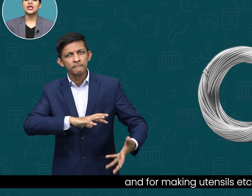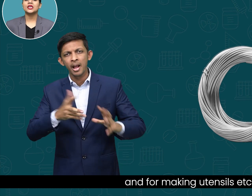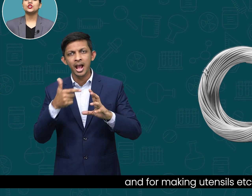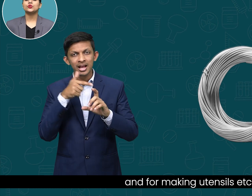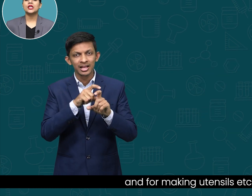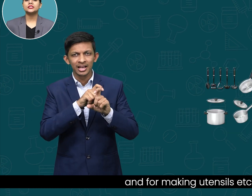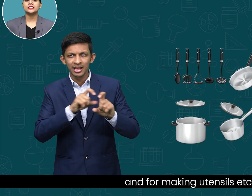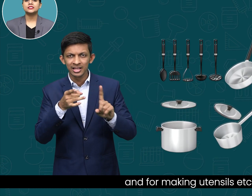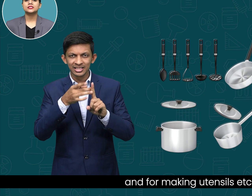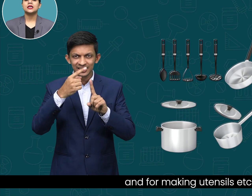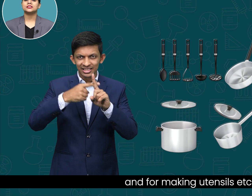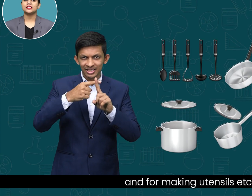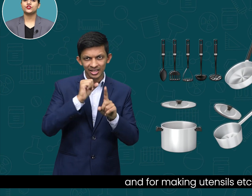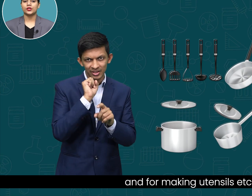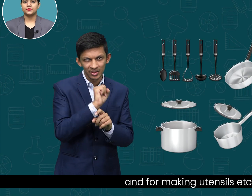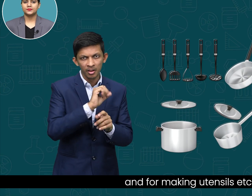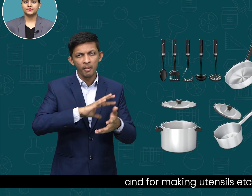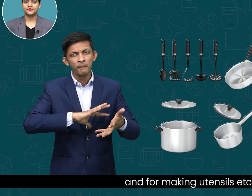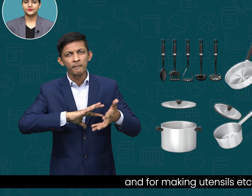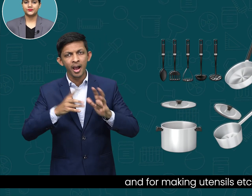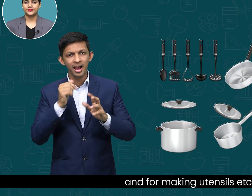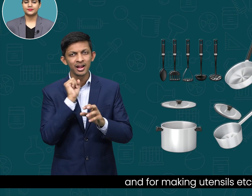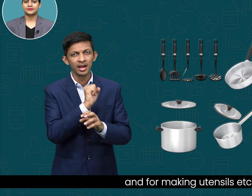for making utensils, etc.